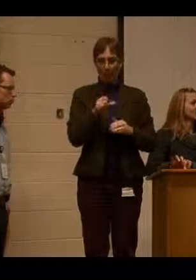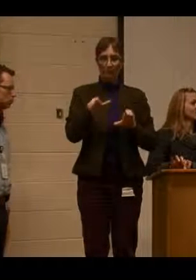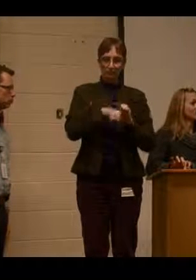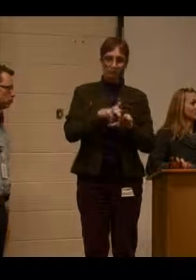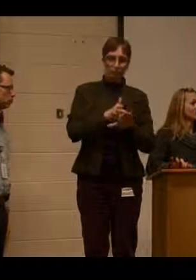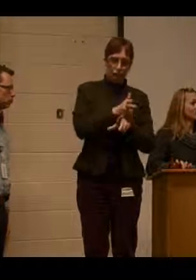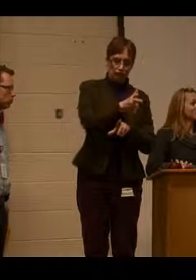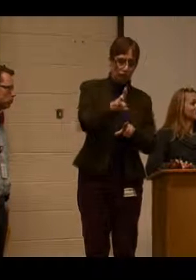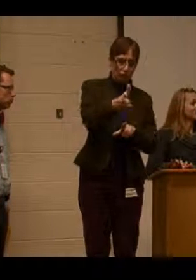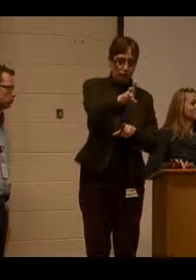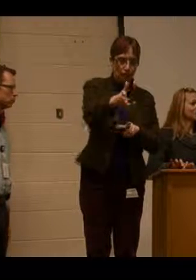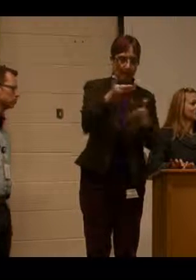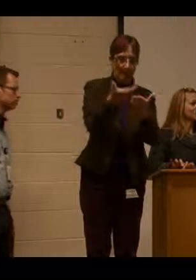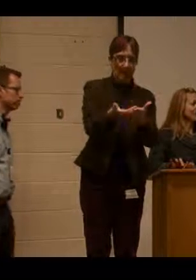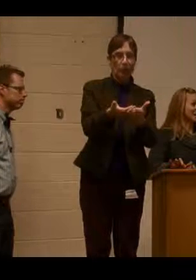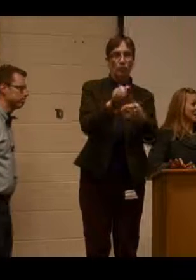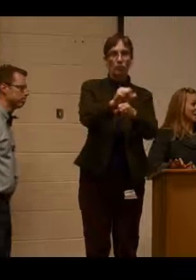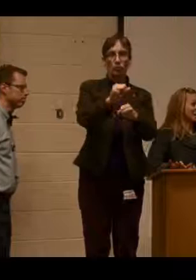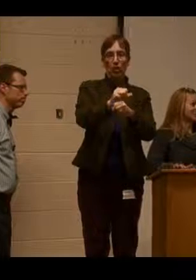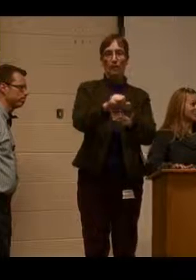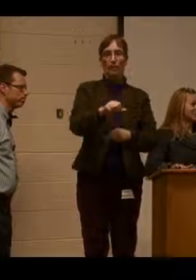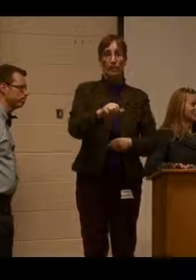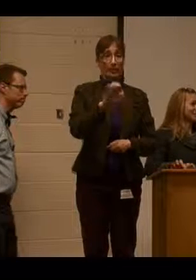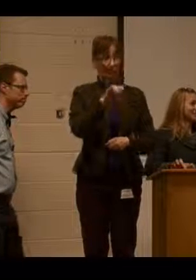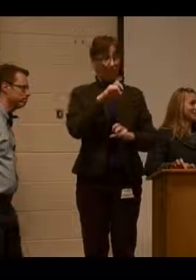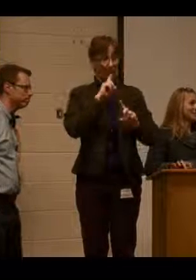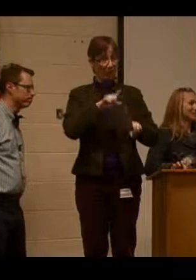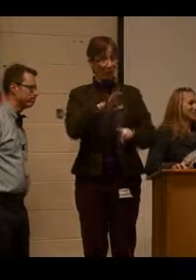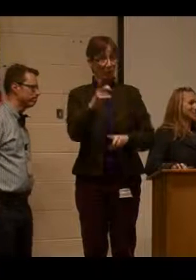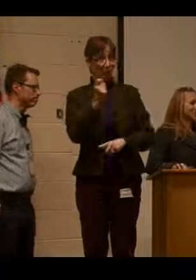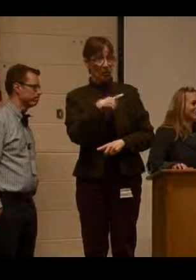So does that answer your question? Okay.